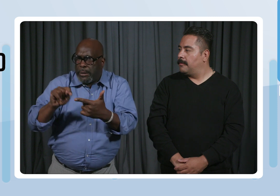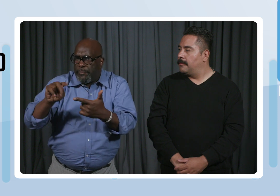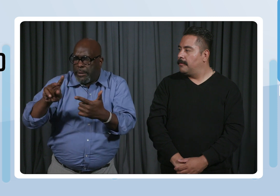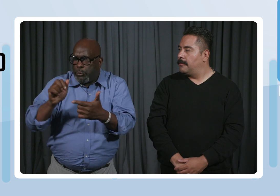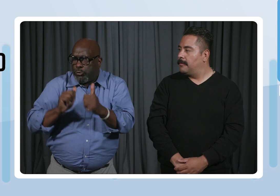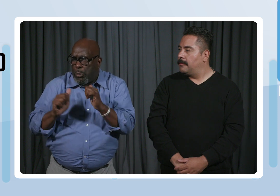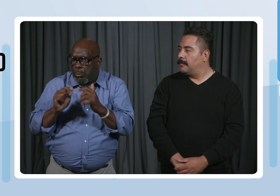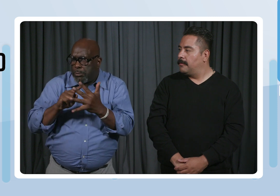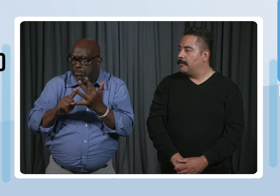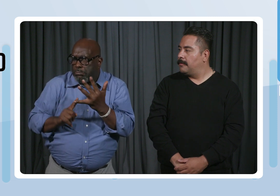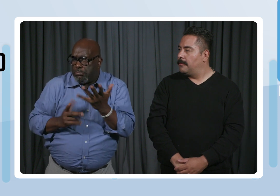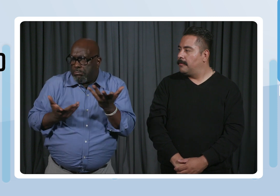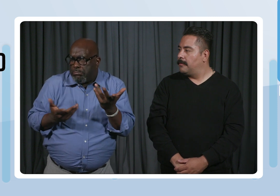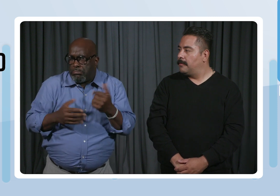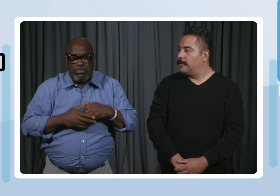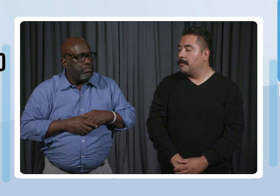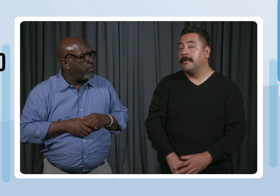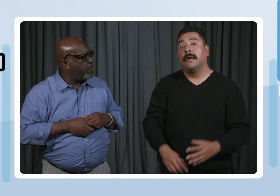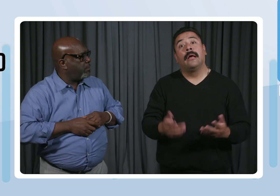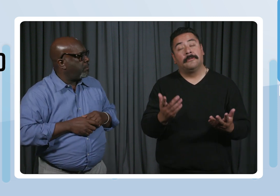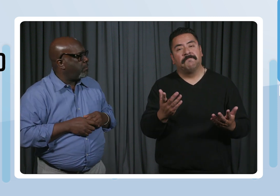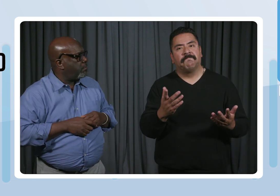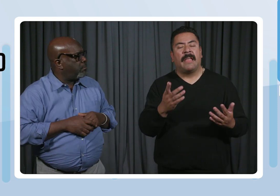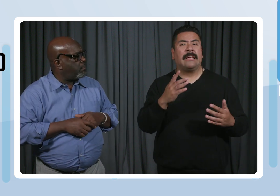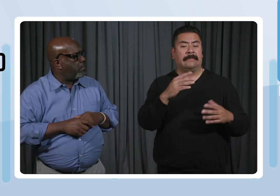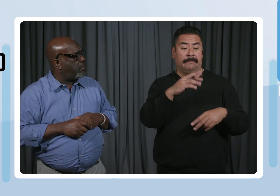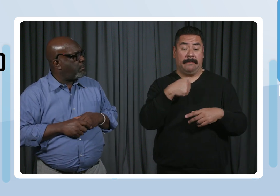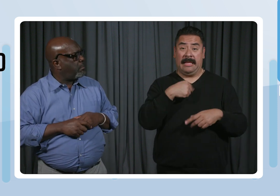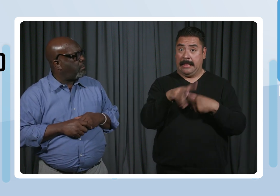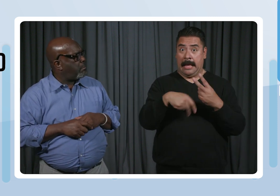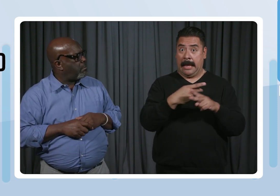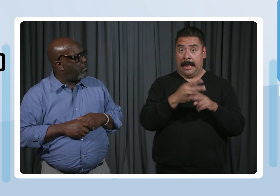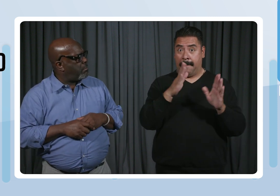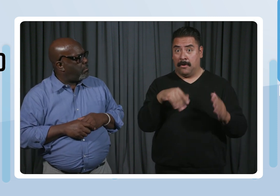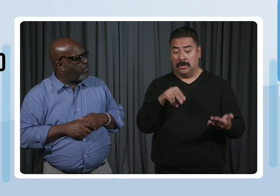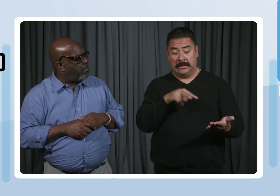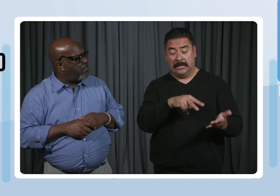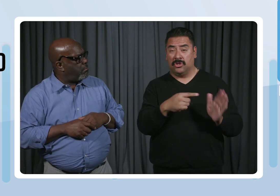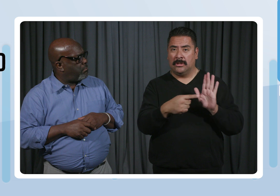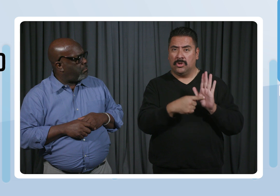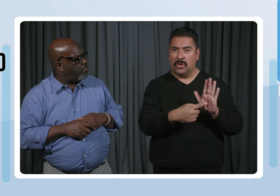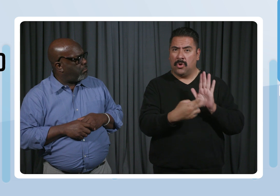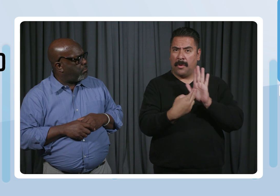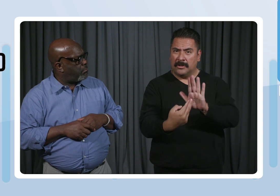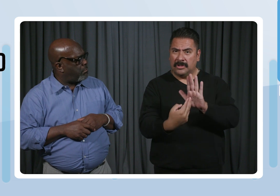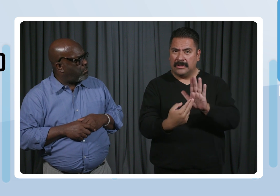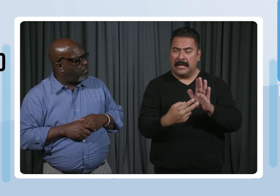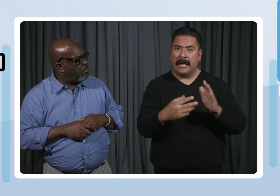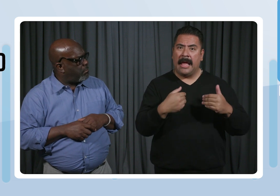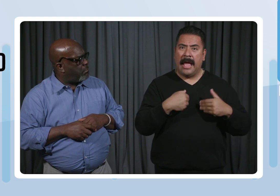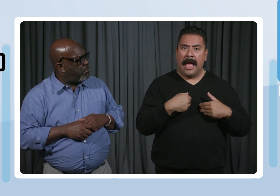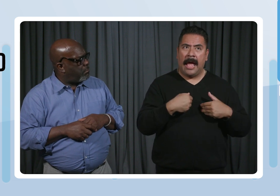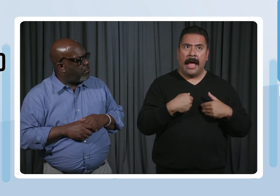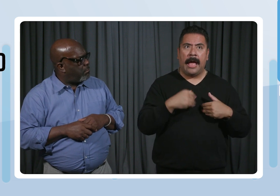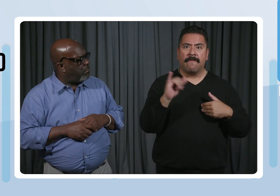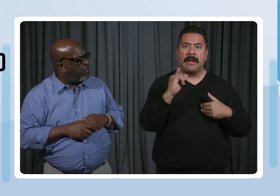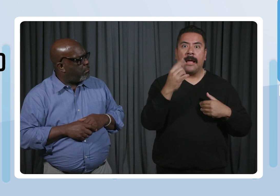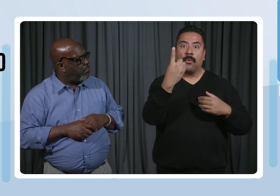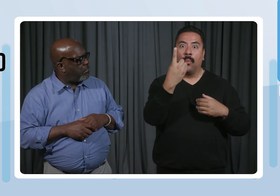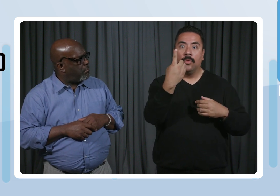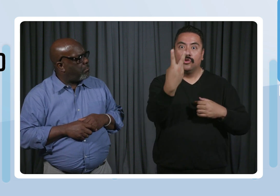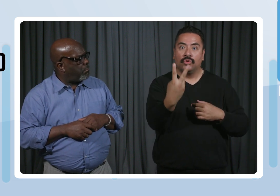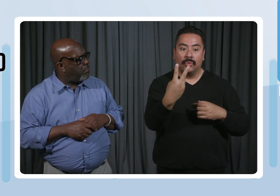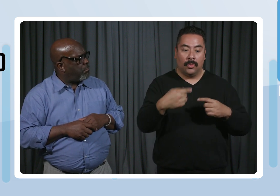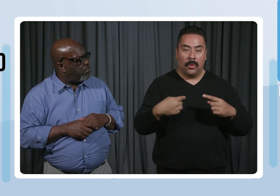am always the type of person who looks at representation as there being two rolls forward and a roll